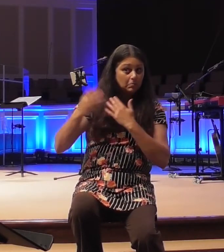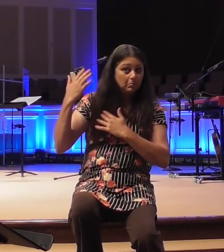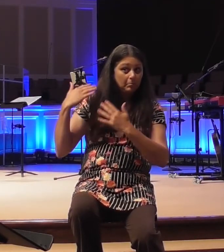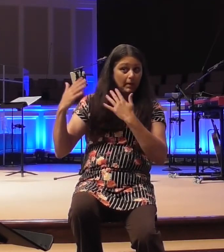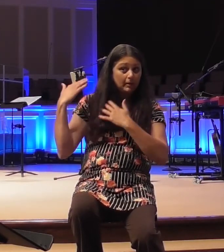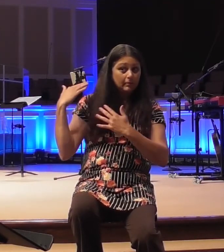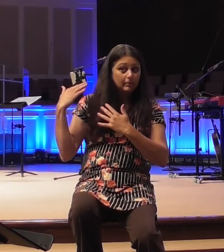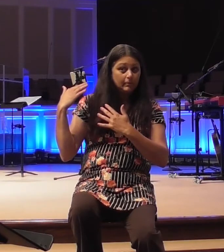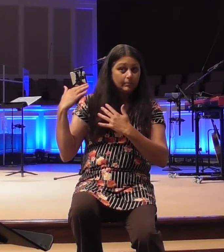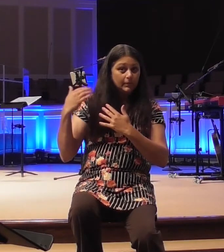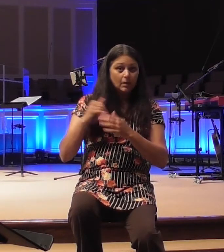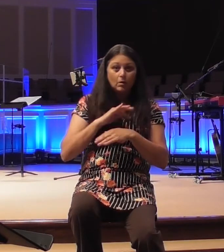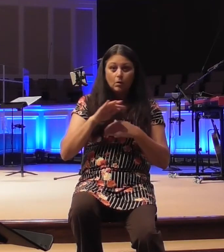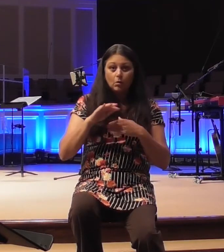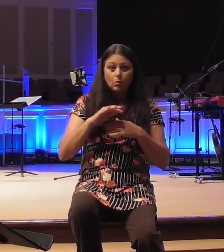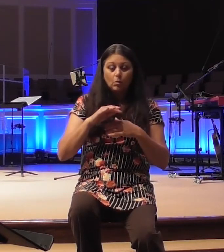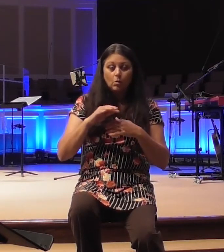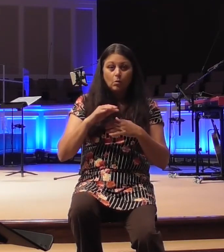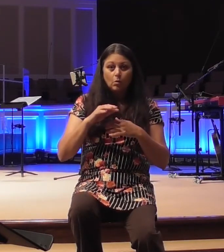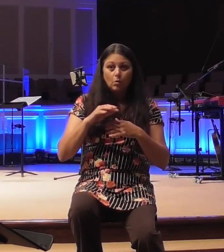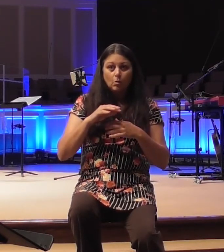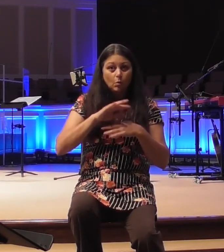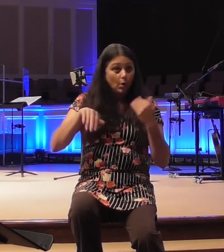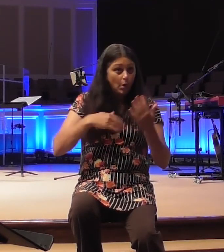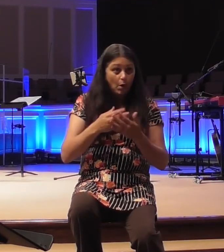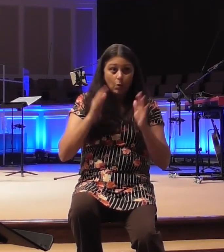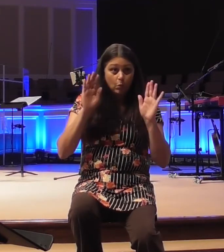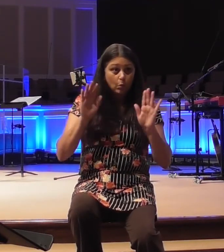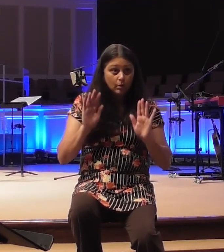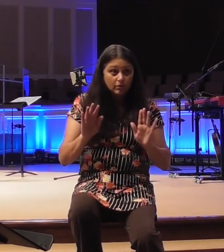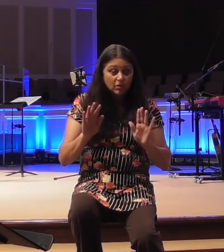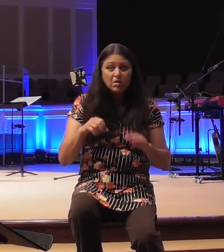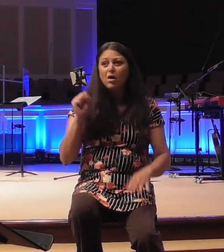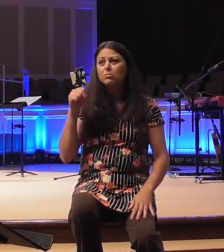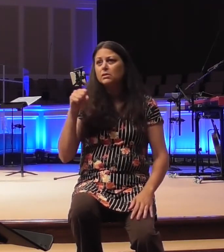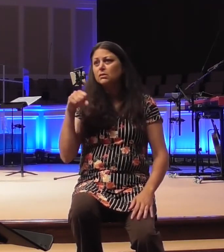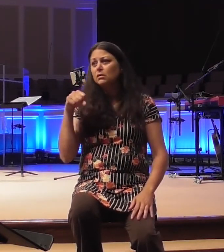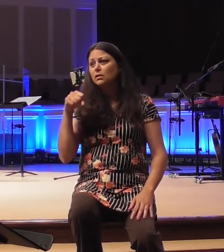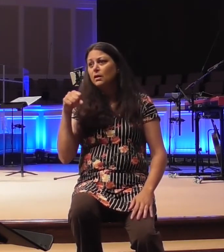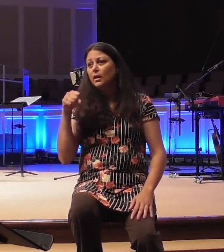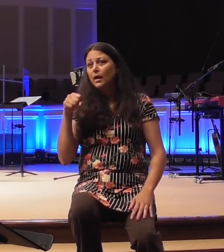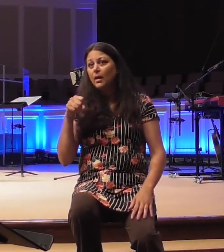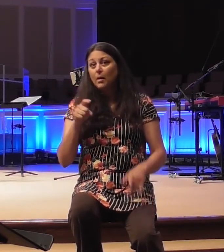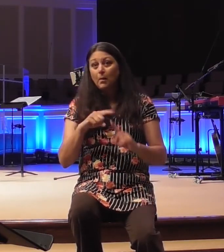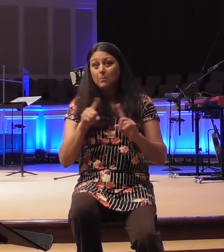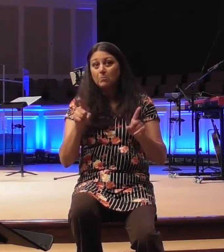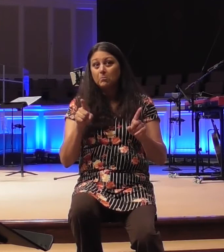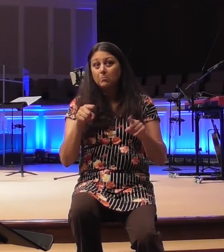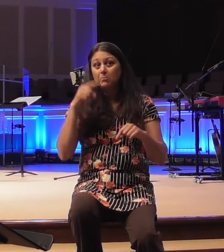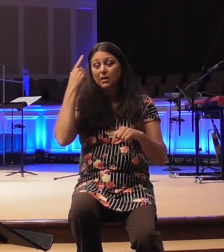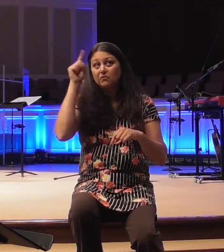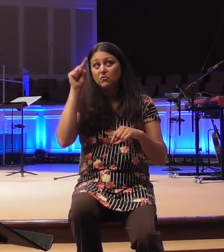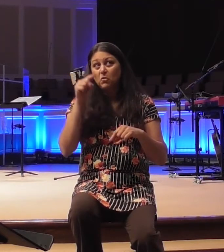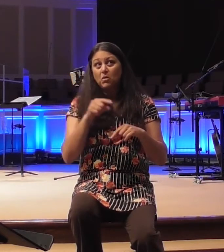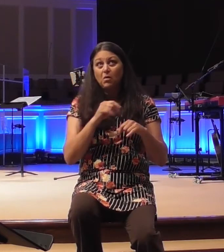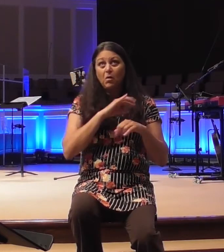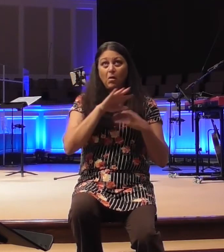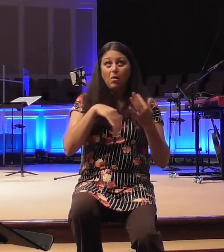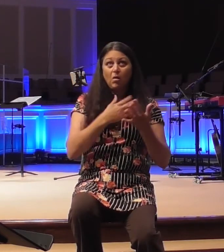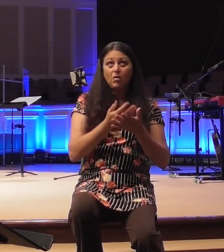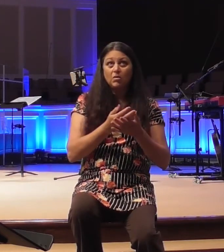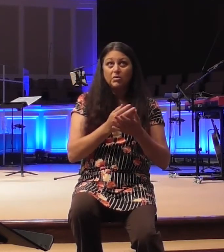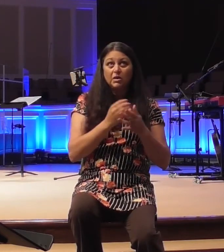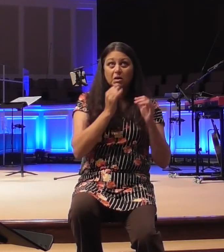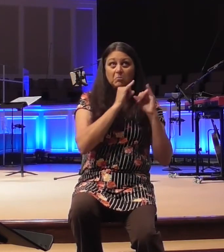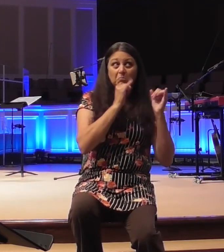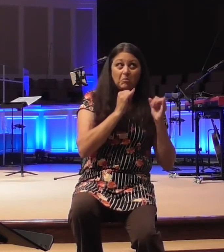It was a great time, except for all of the idolatry and sinfulness and misery and